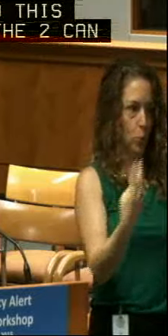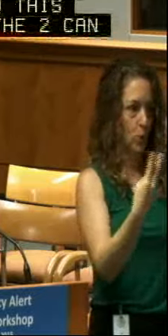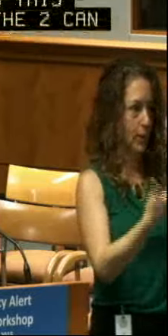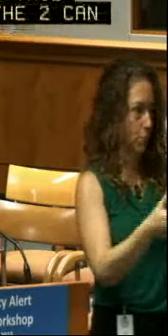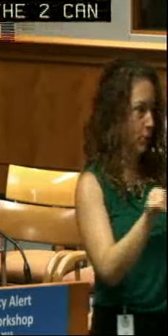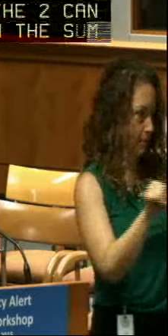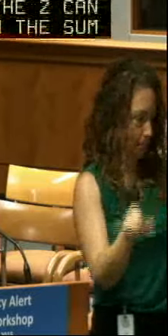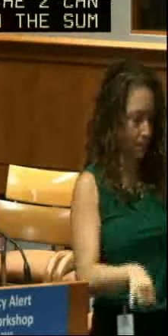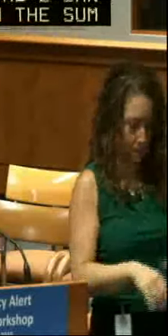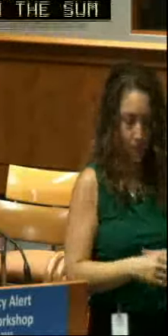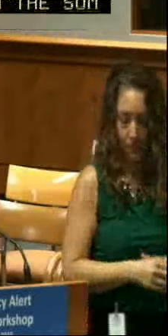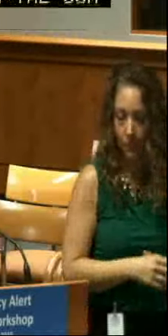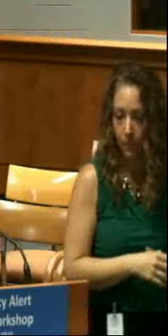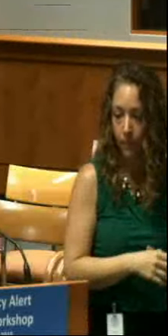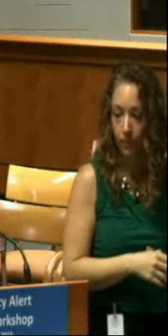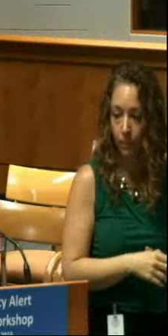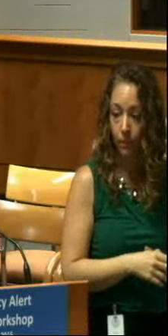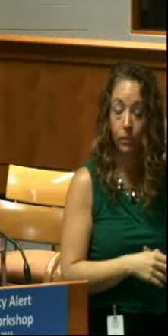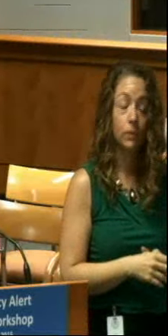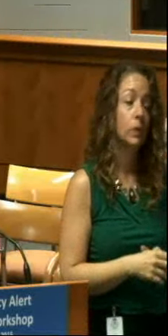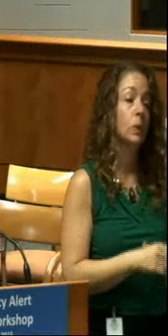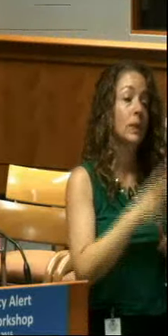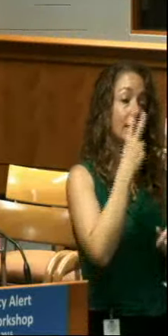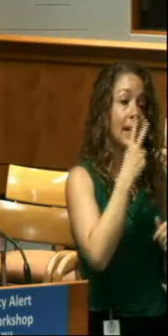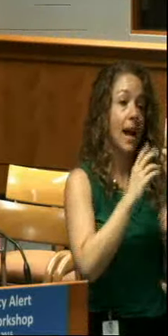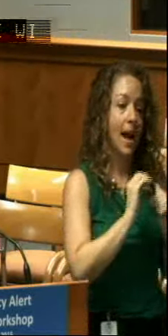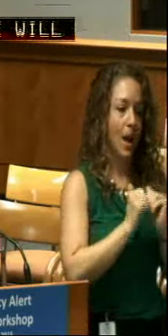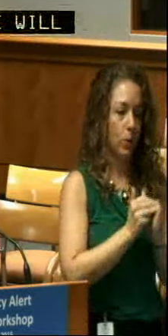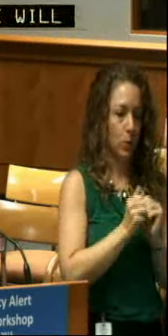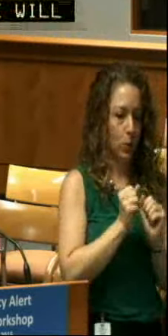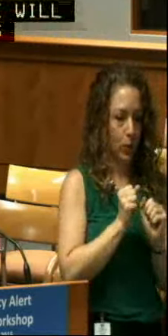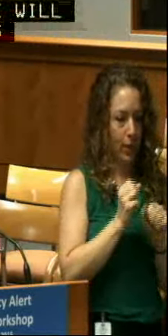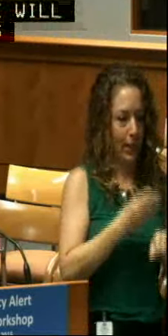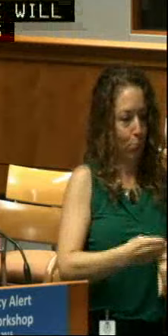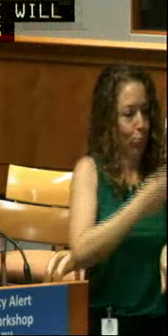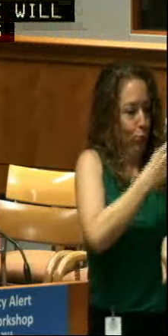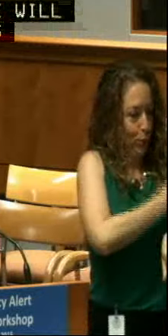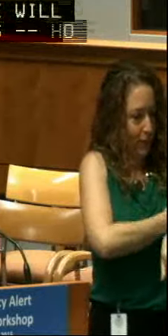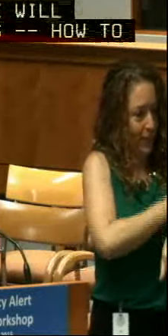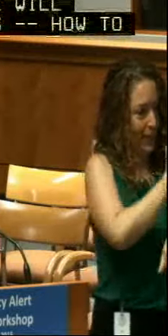the usefulness of the EAS for emergency managers at the state and local levels,